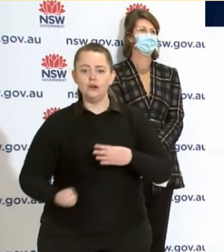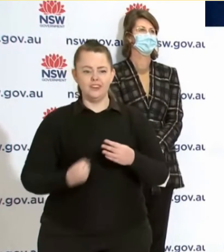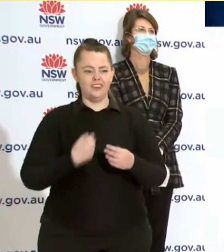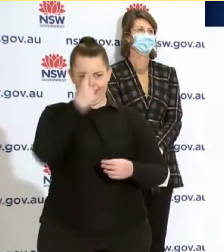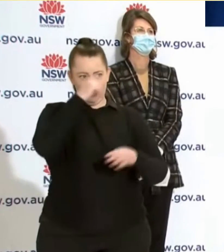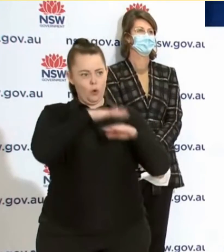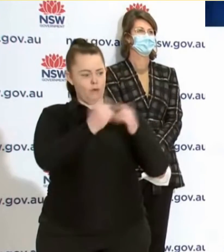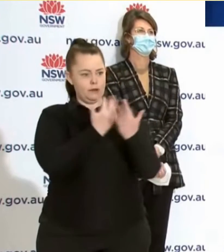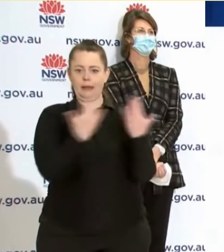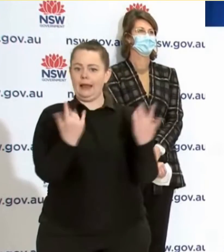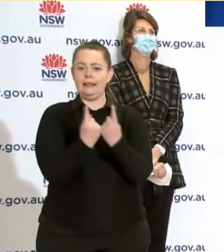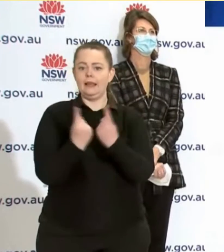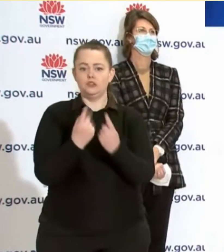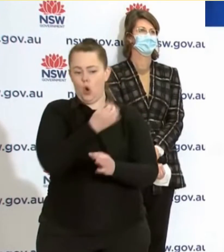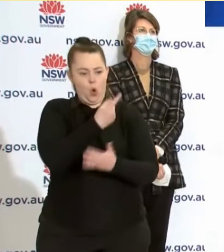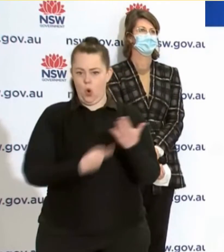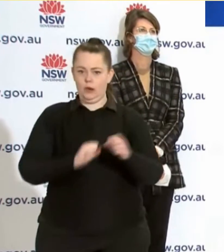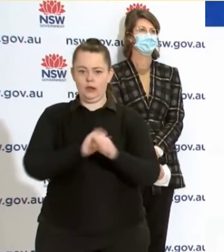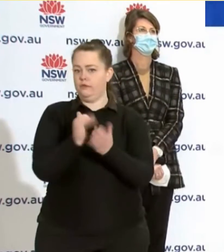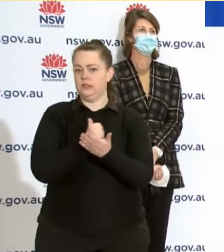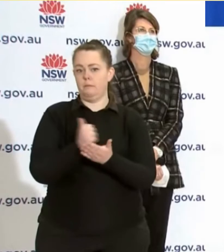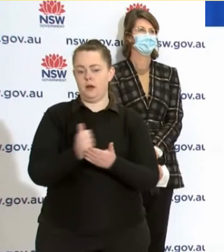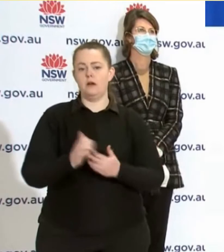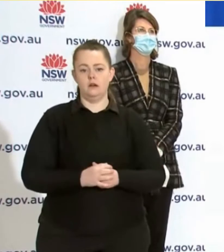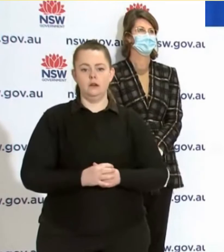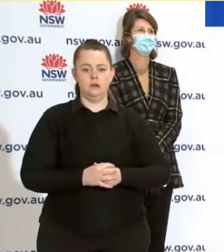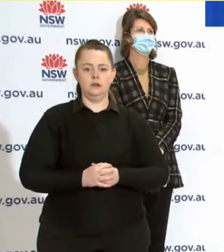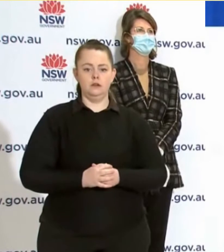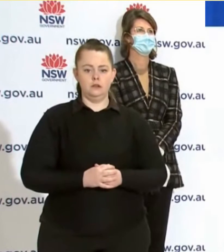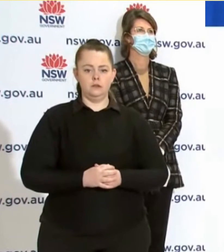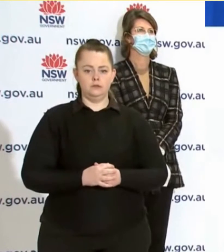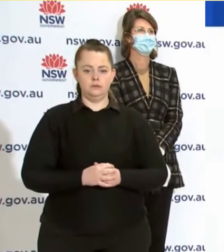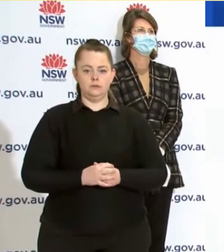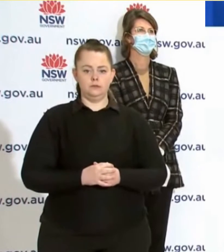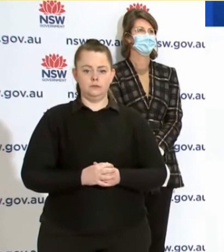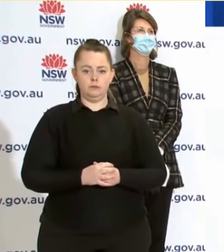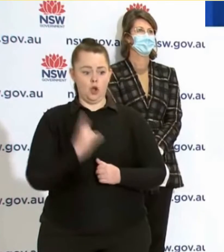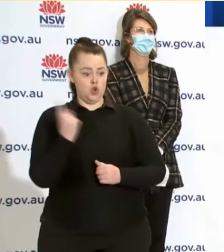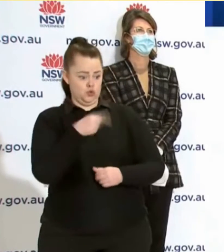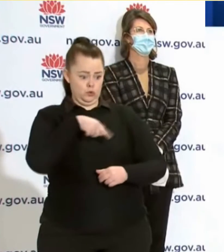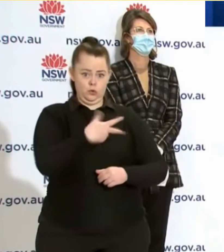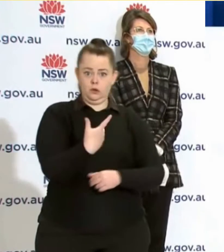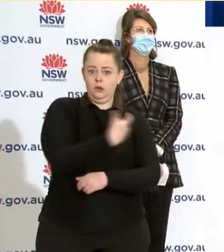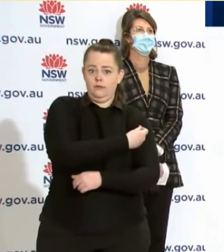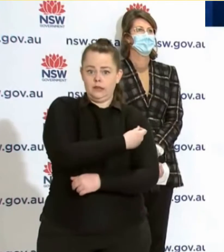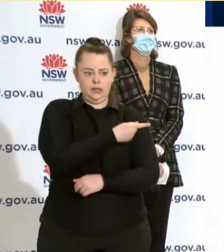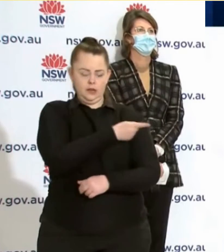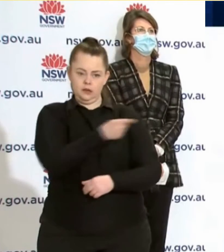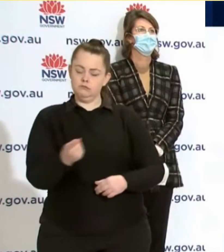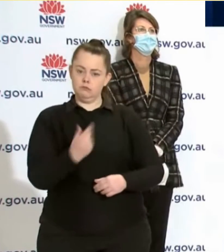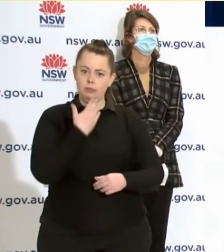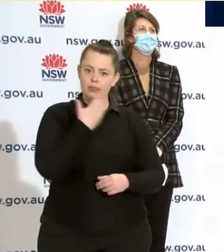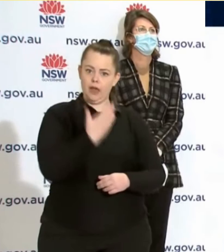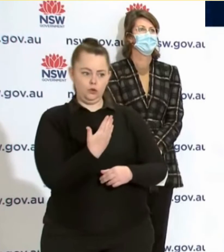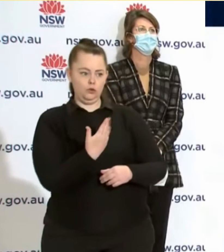wonderful opportunity to say thank you to the people of the state who really stepped up in a very short amount of time. I mean, we're not exaggerating when we